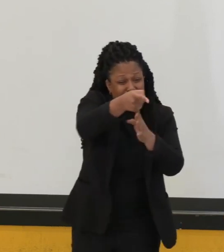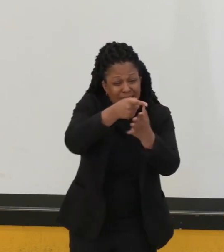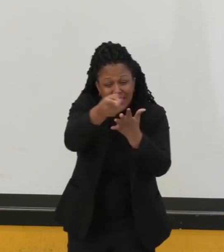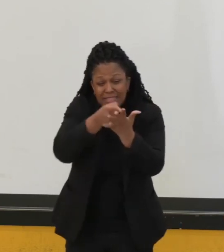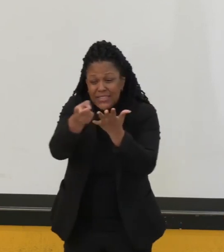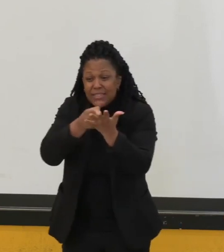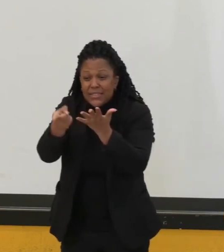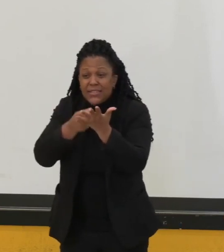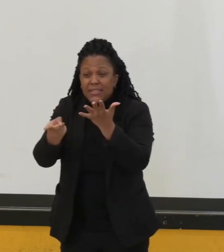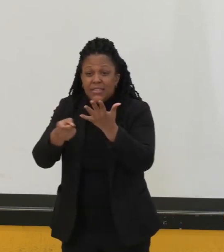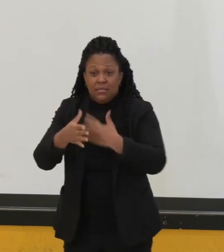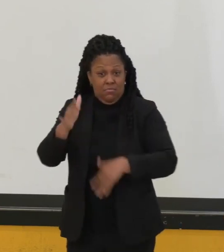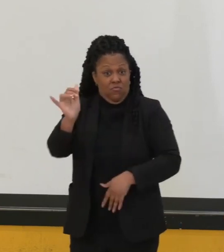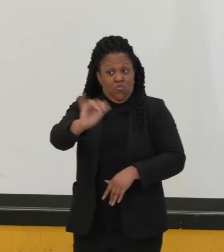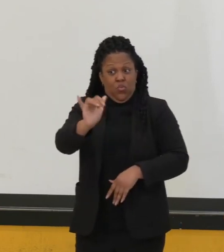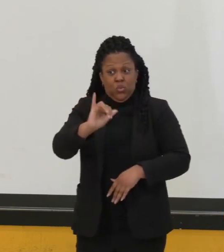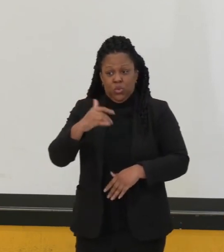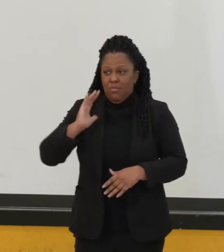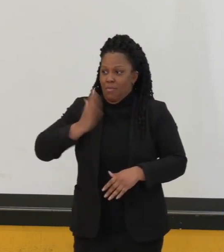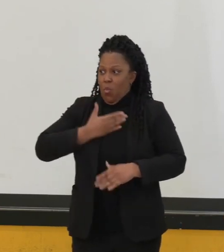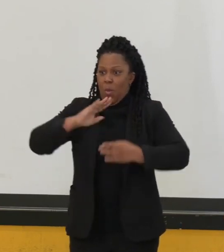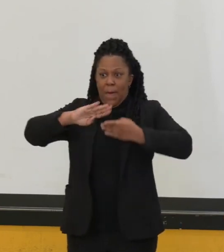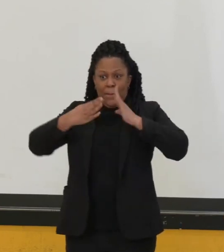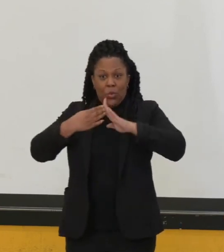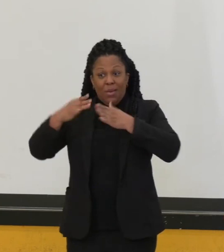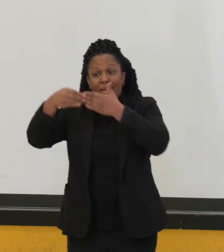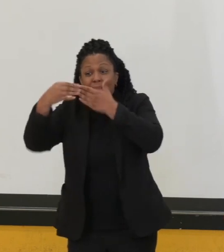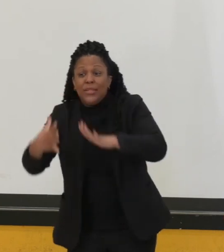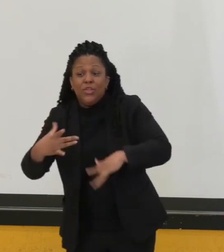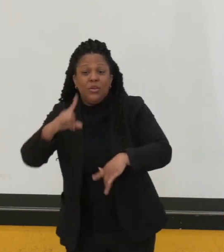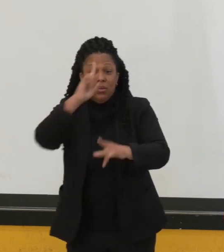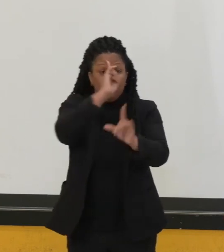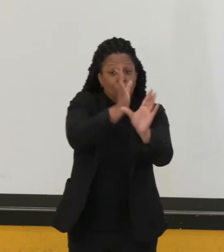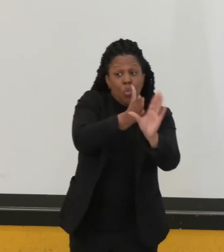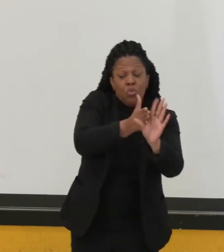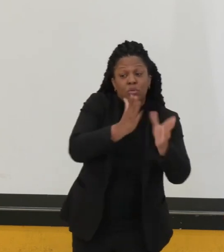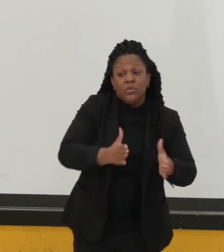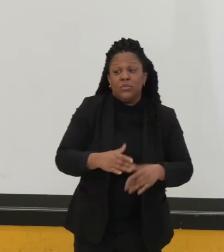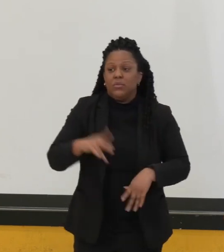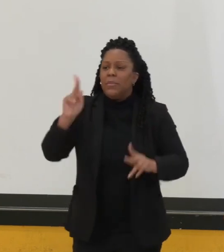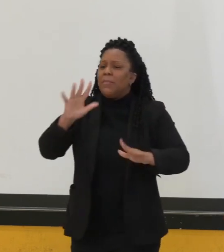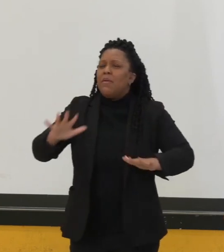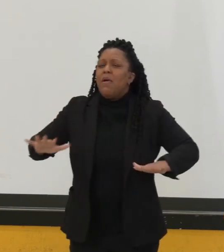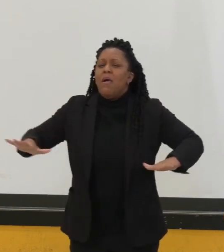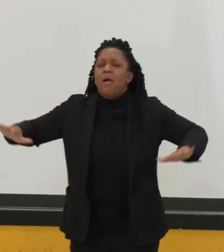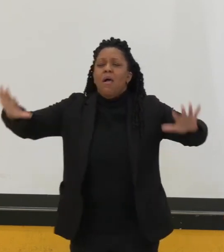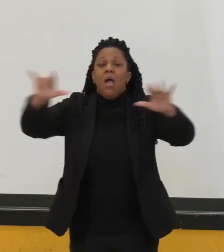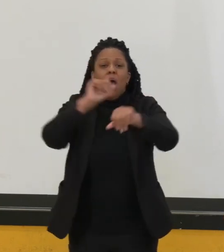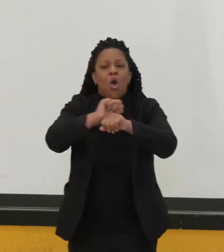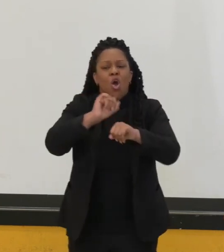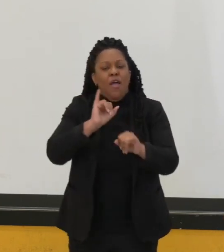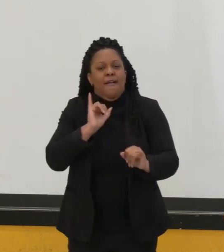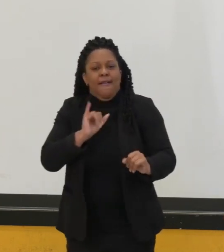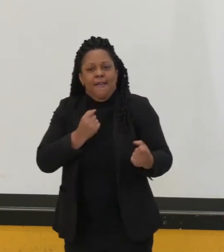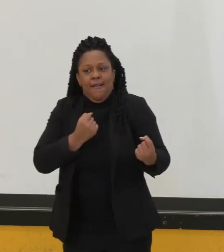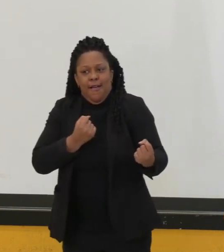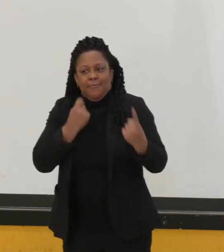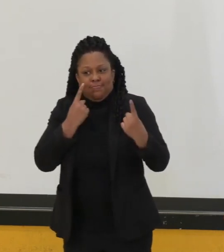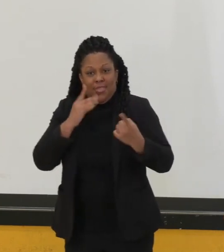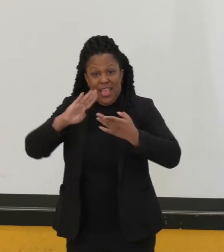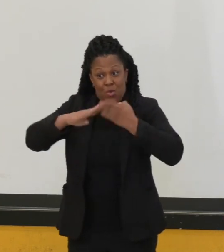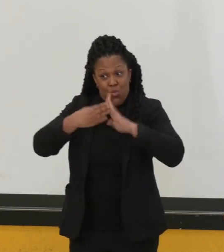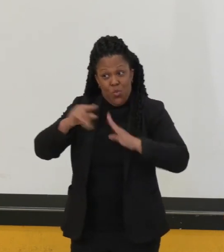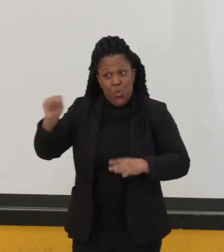leaders and to sociologists and psychologists and people who are out there to understand that there's trauma in the community. And simply sometimes